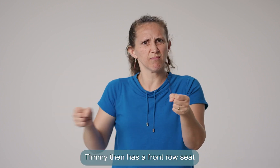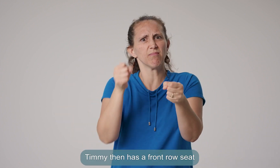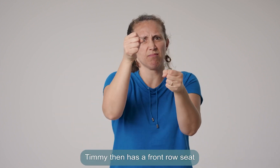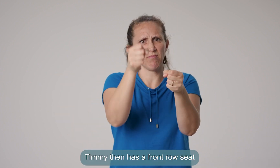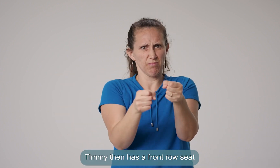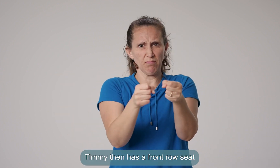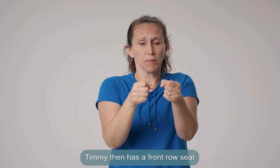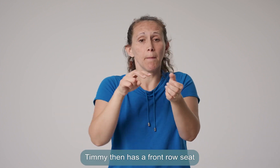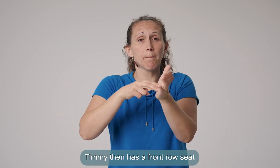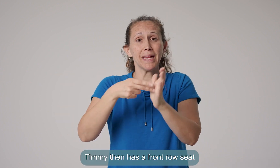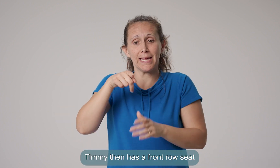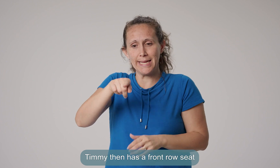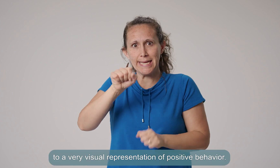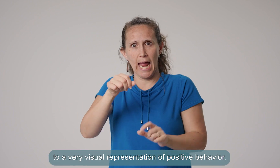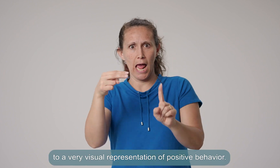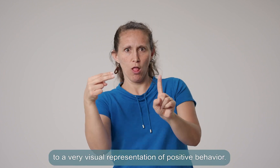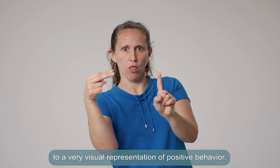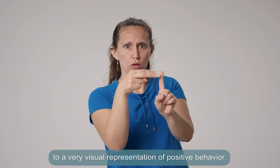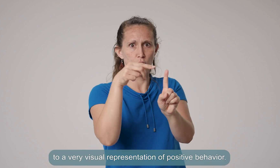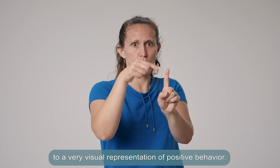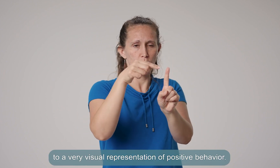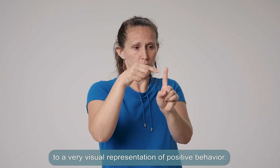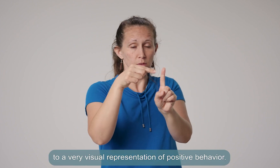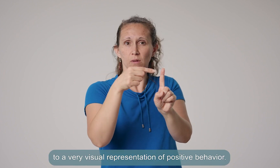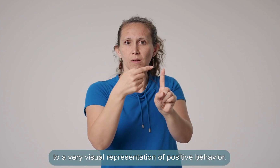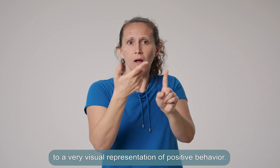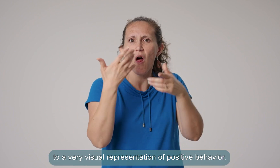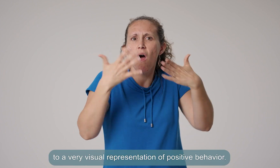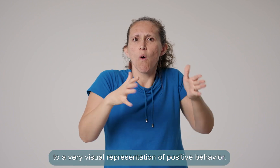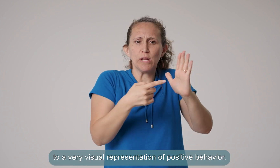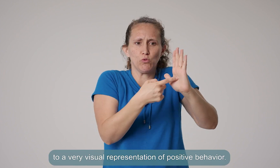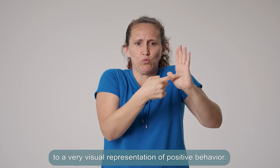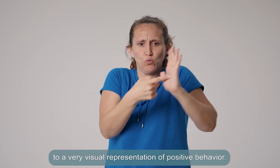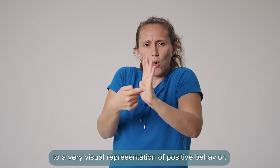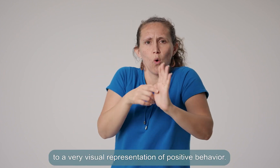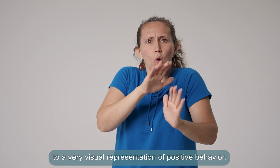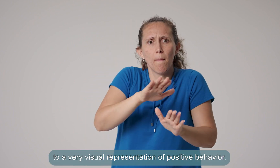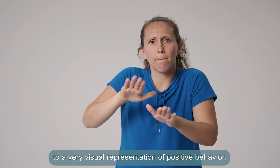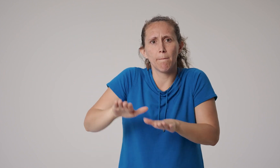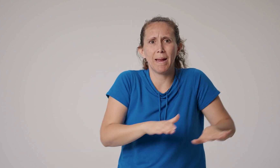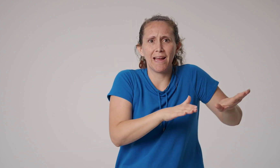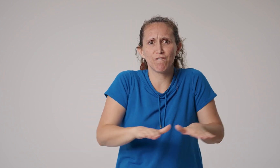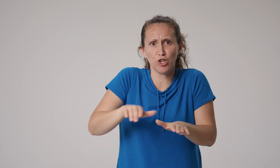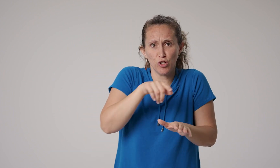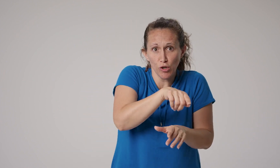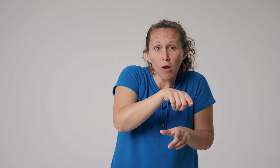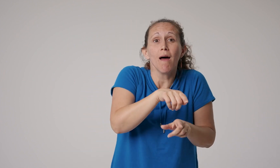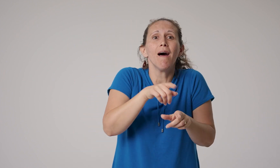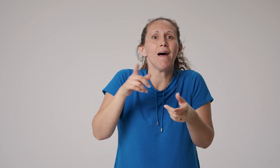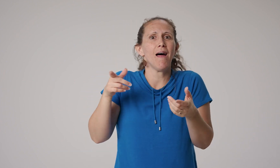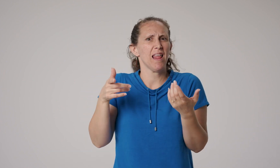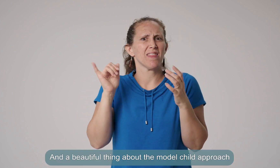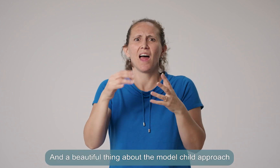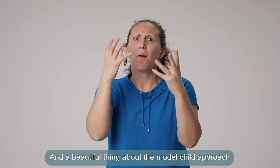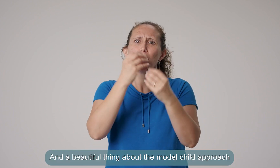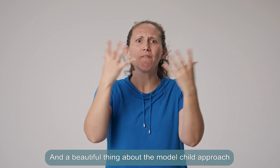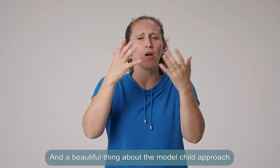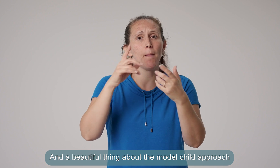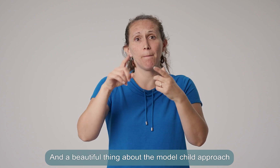Timmy then has a front row seat to a very visual representation of positive behavior. And a beautiful thing